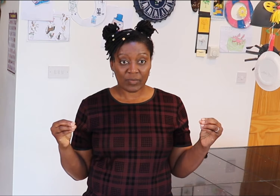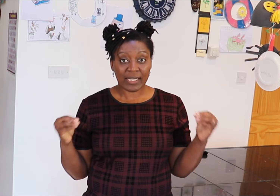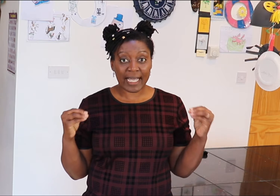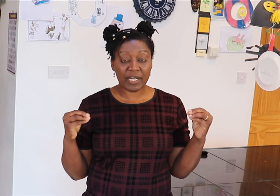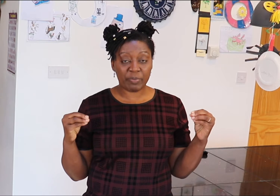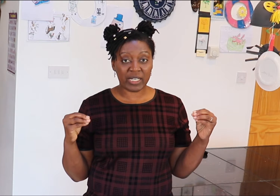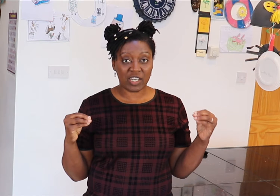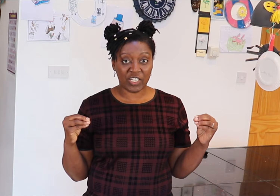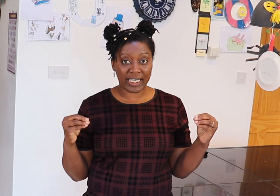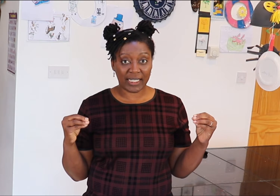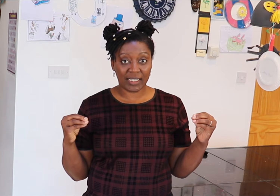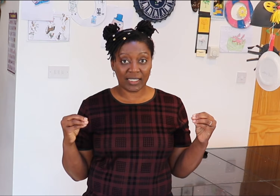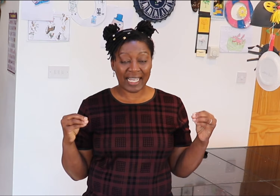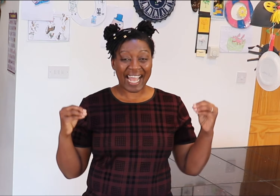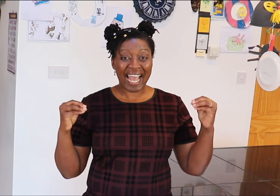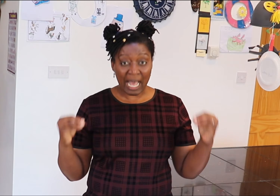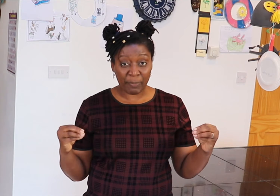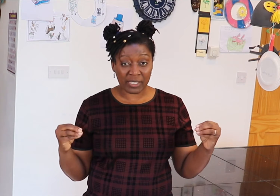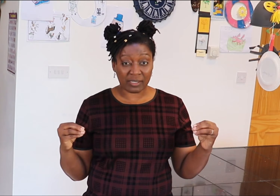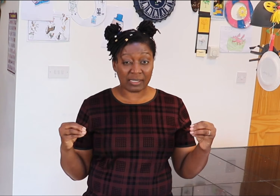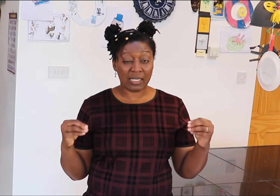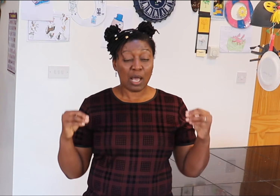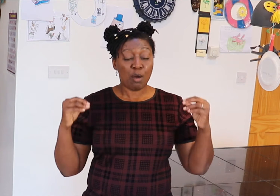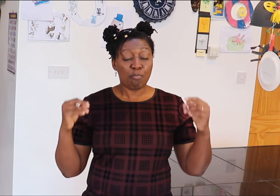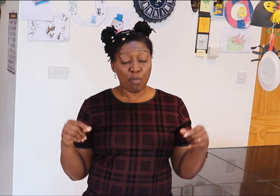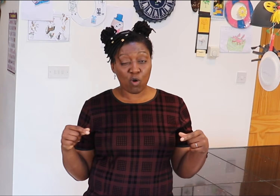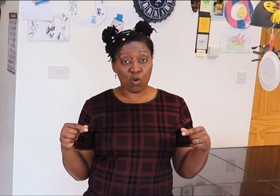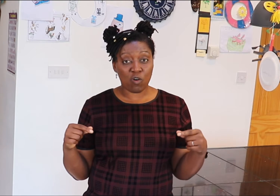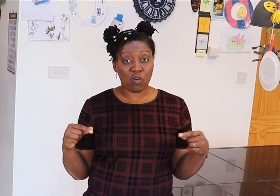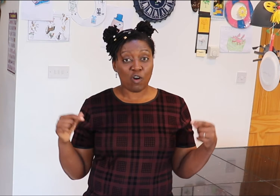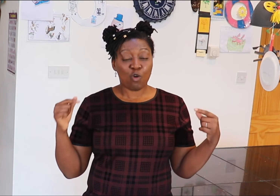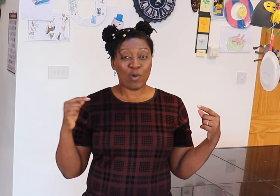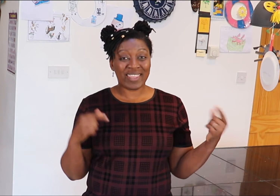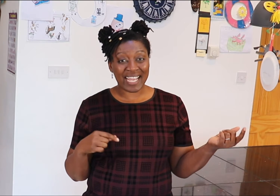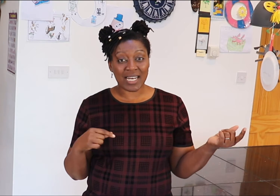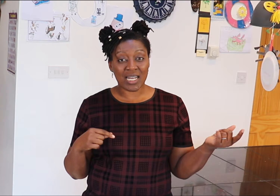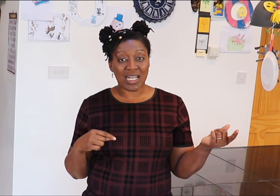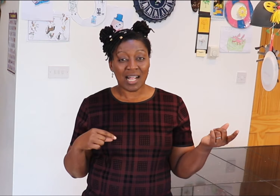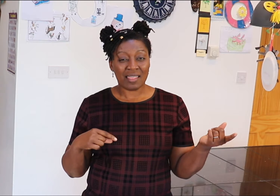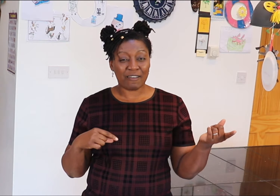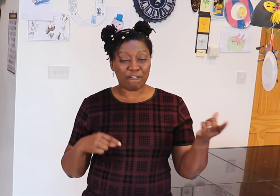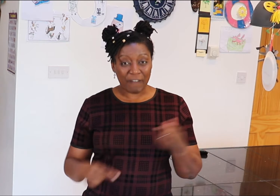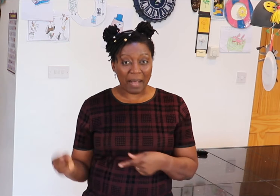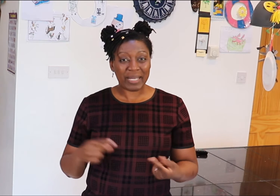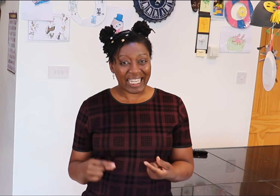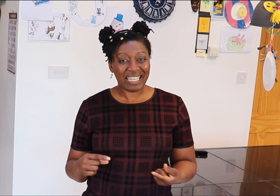The Innerbeing learning happens more within the family.